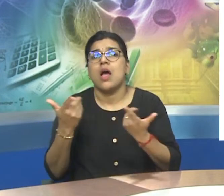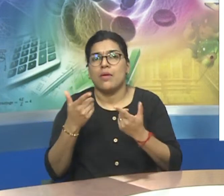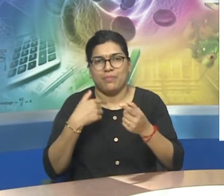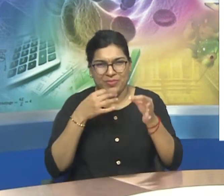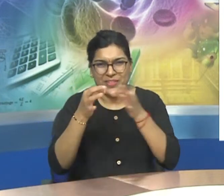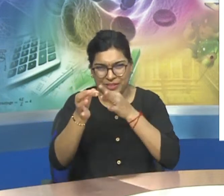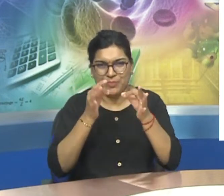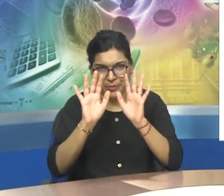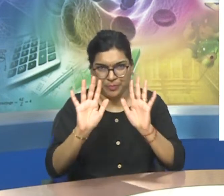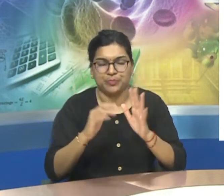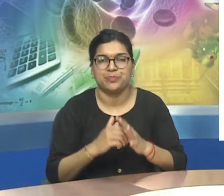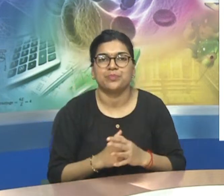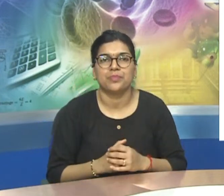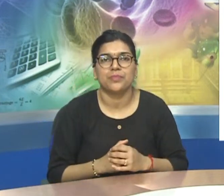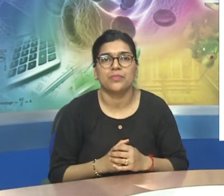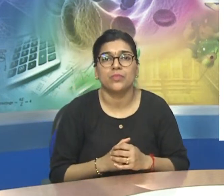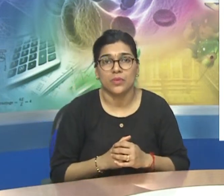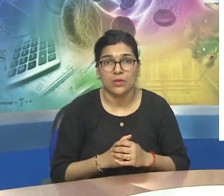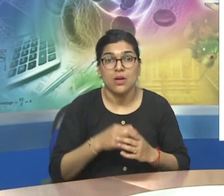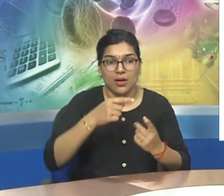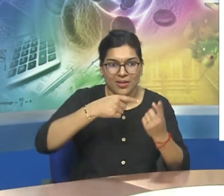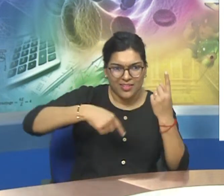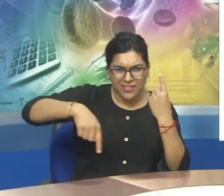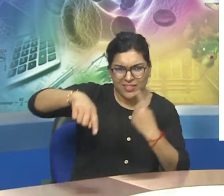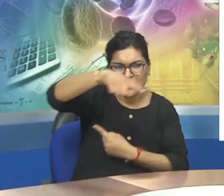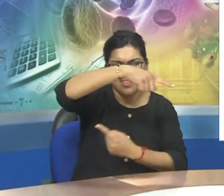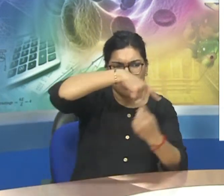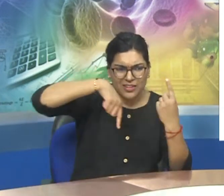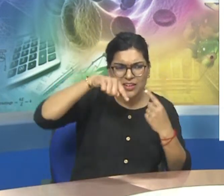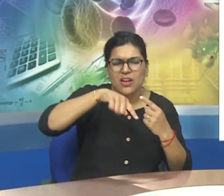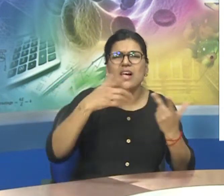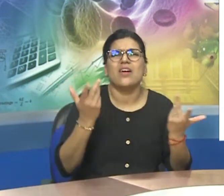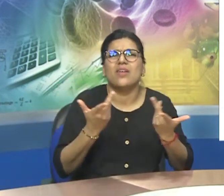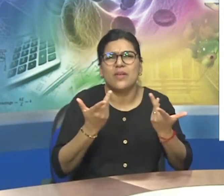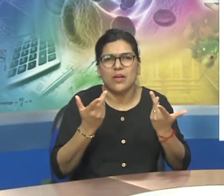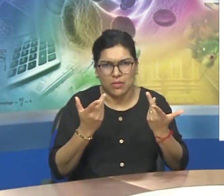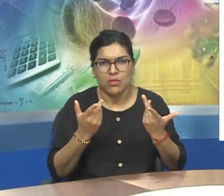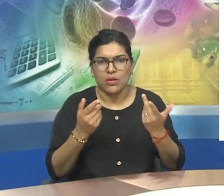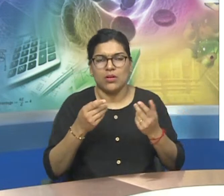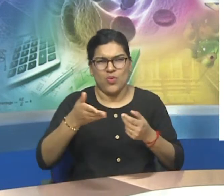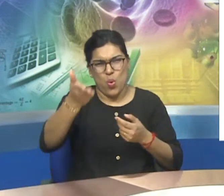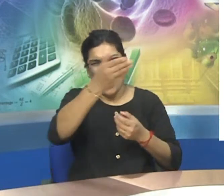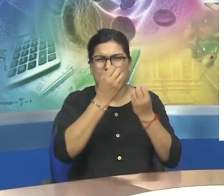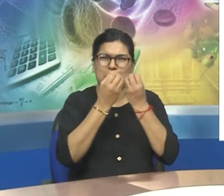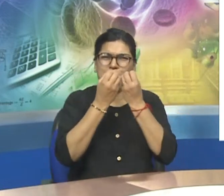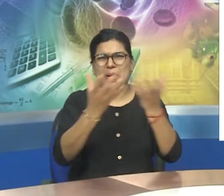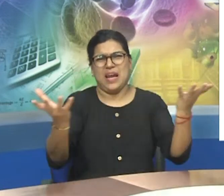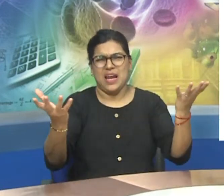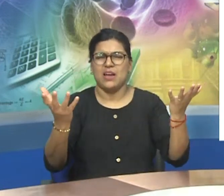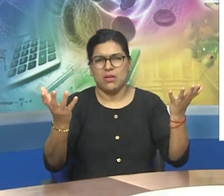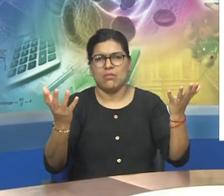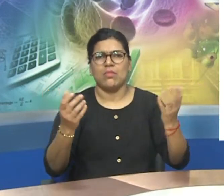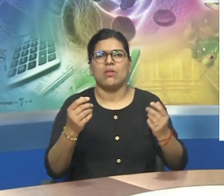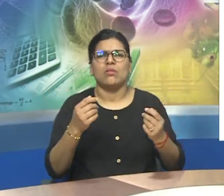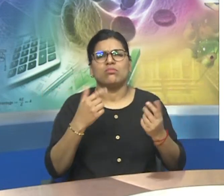we can say to reuse the waste material. We call it as recycle or reuse.